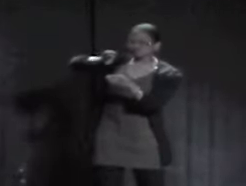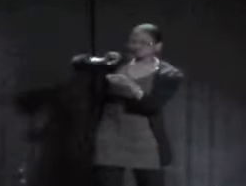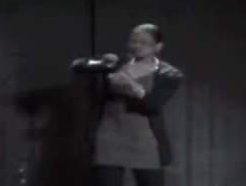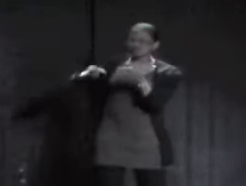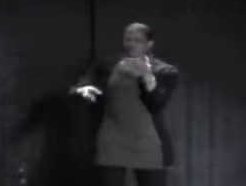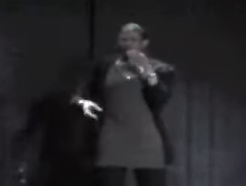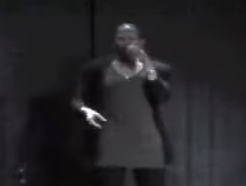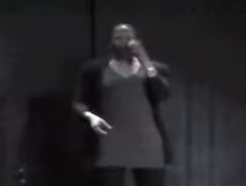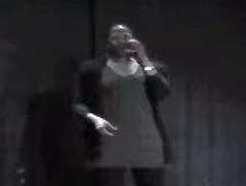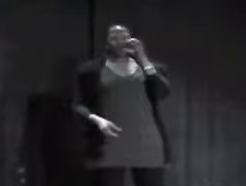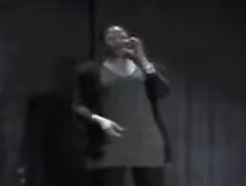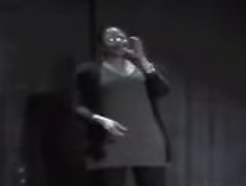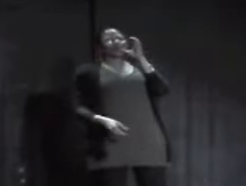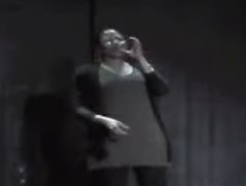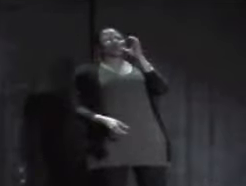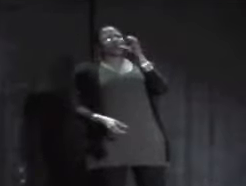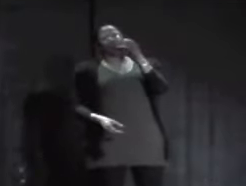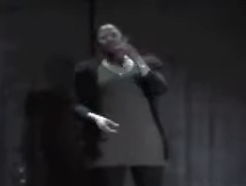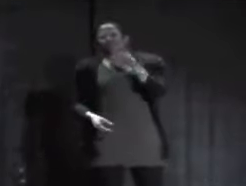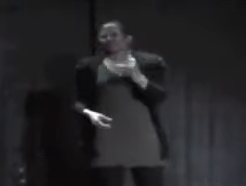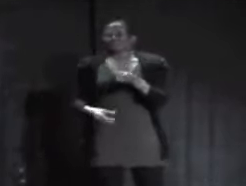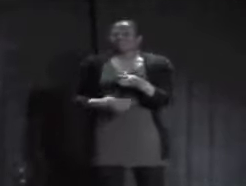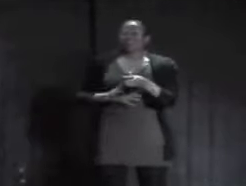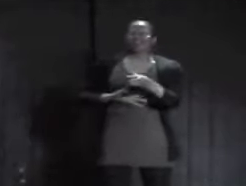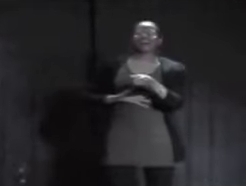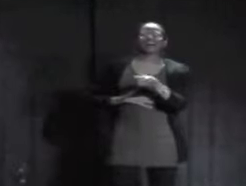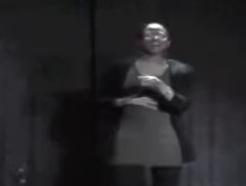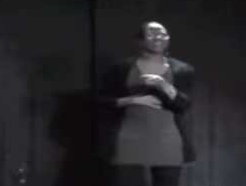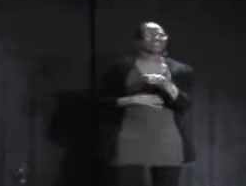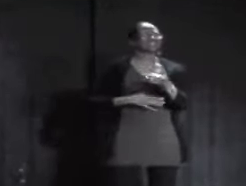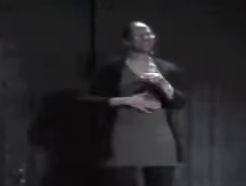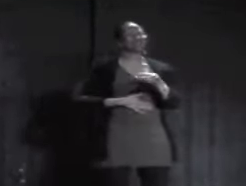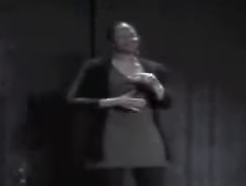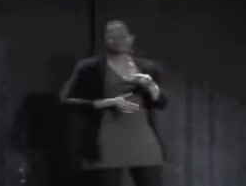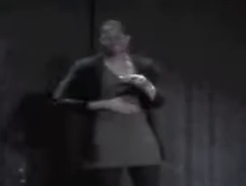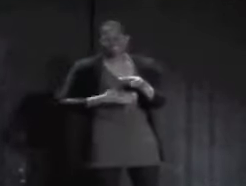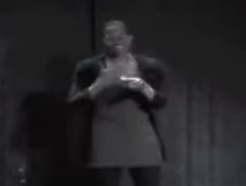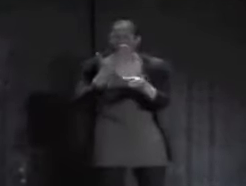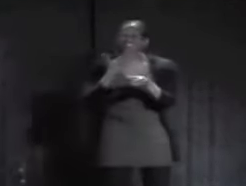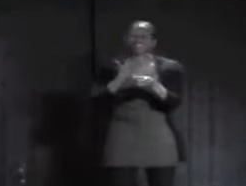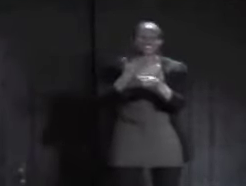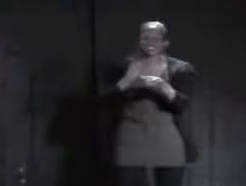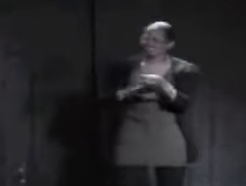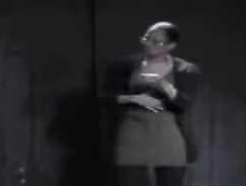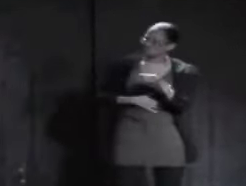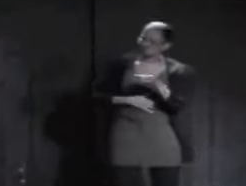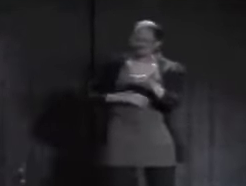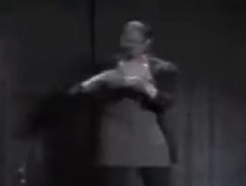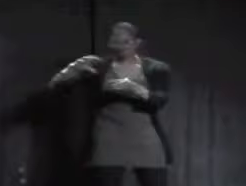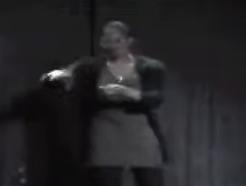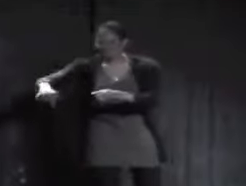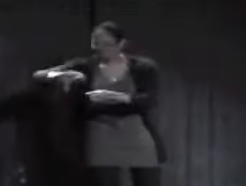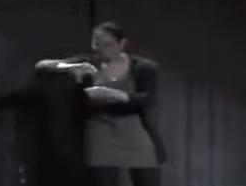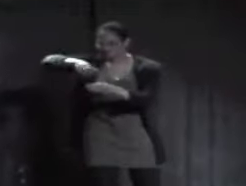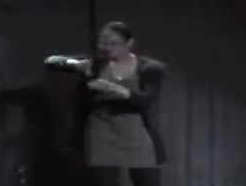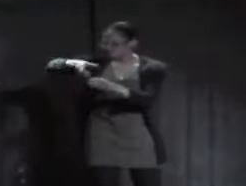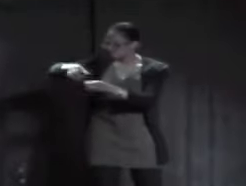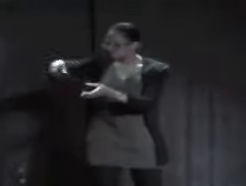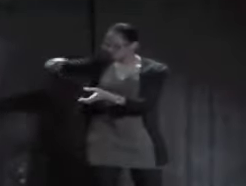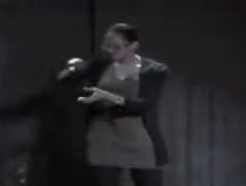And then he takes his coffee and he starts to drink it. Ah, that's good. That's really good. He